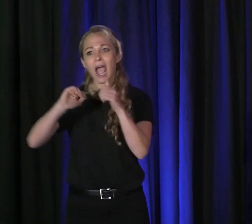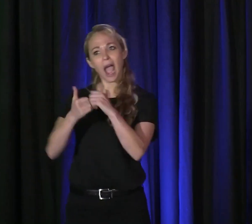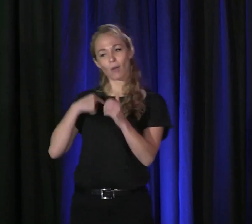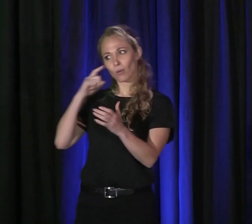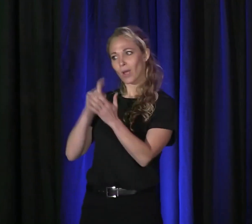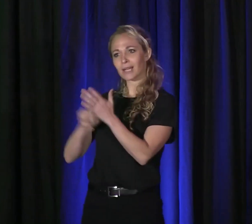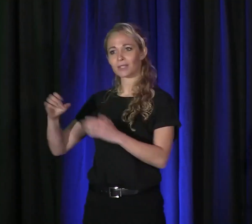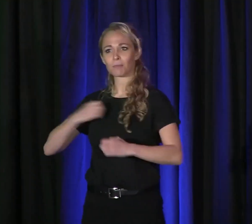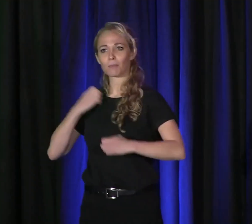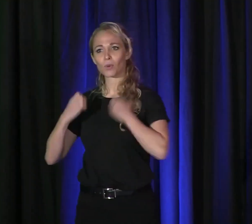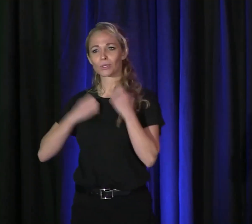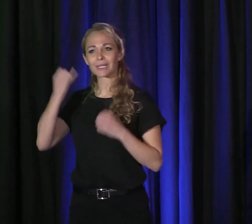in it.